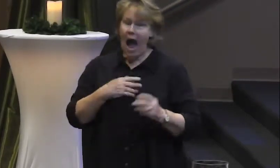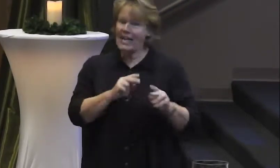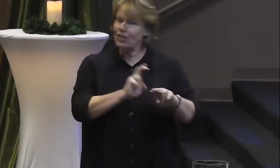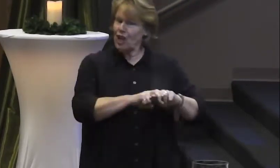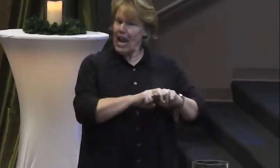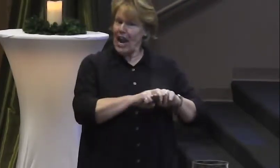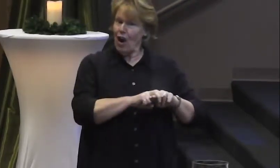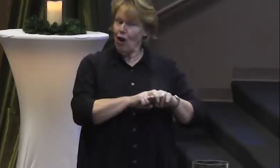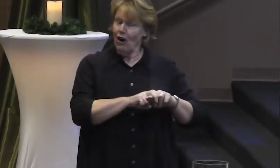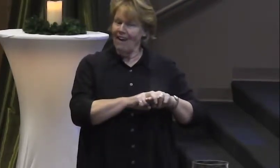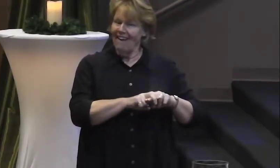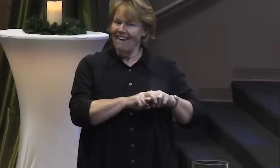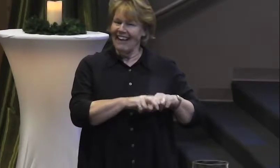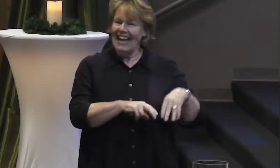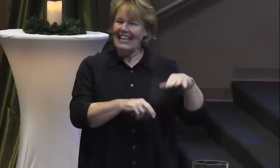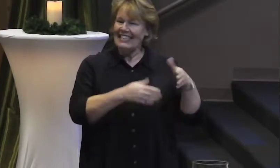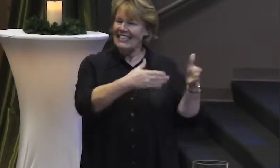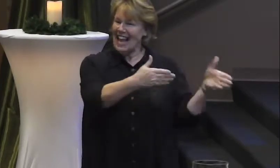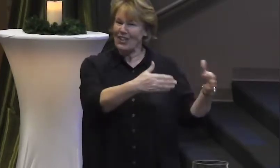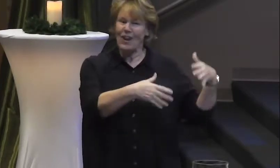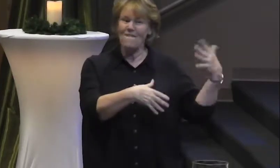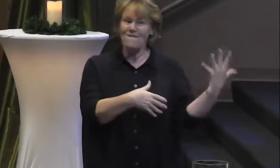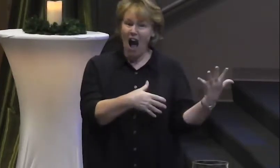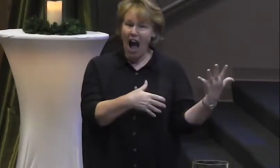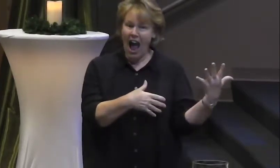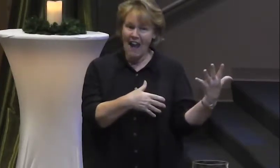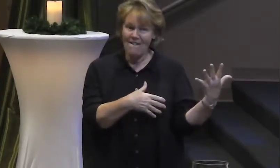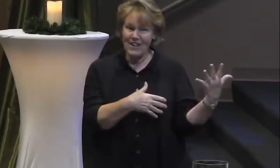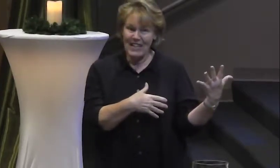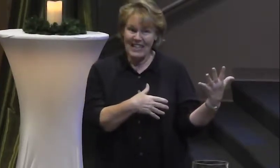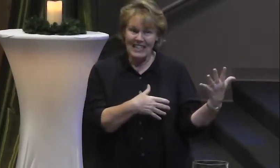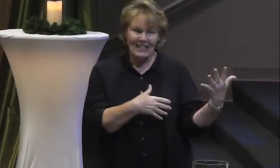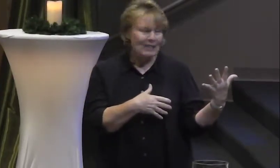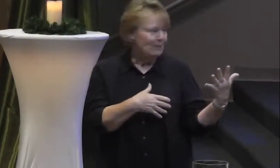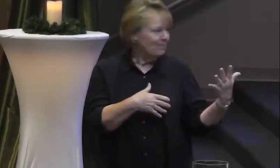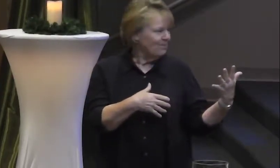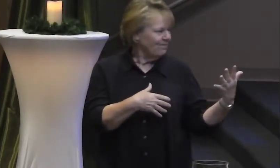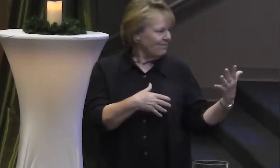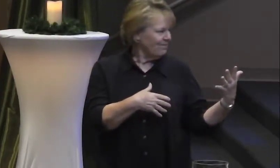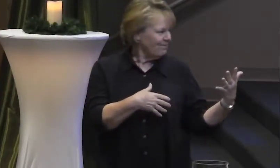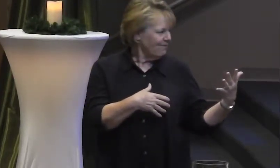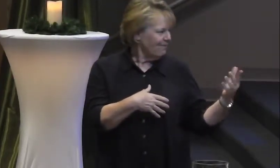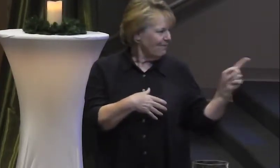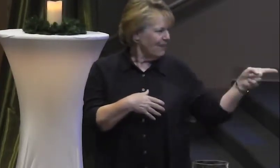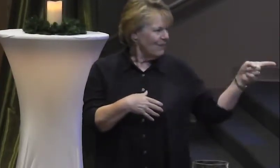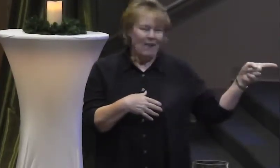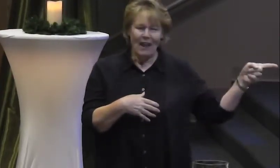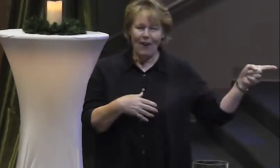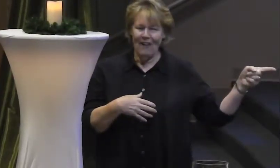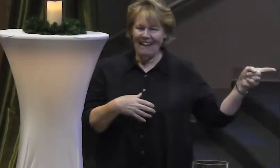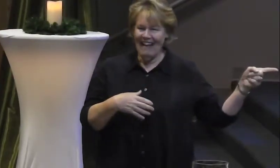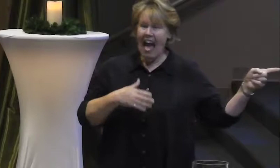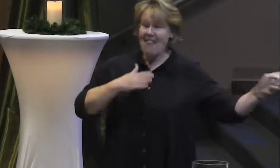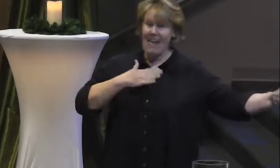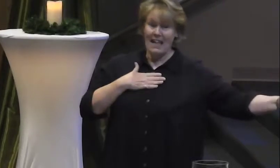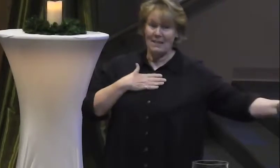5, row 1. Carl, you almost stole my spot. But it's right here. So it's section,